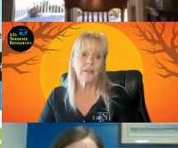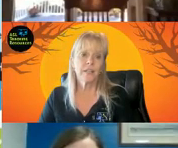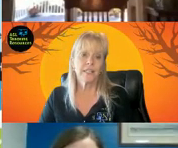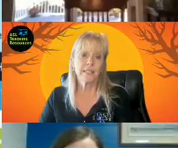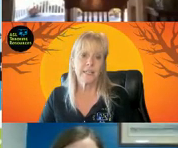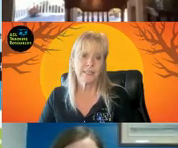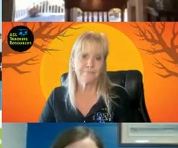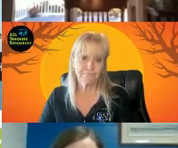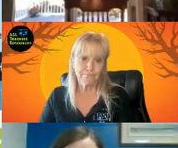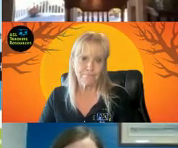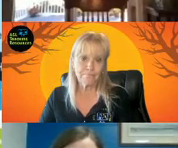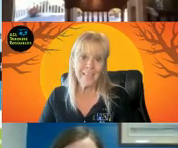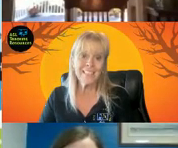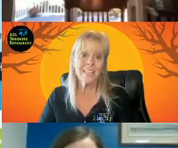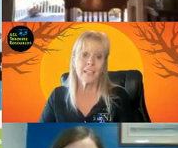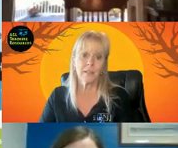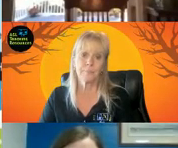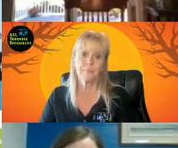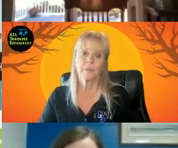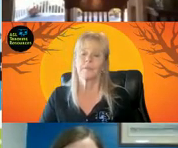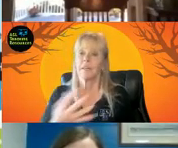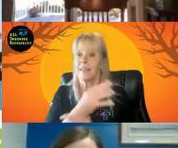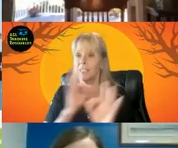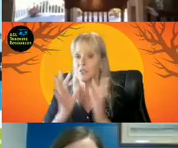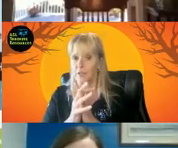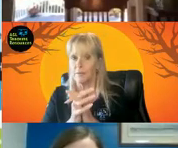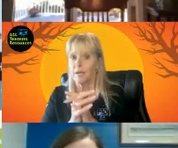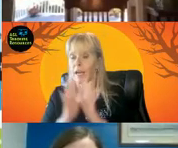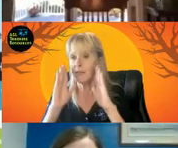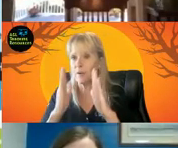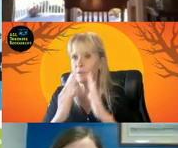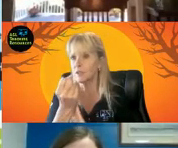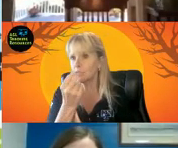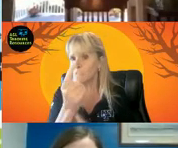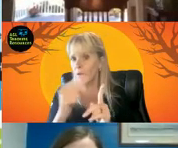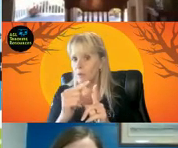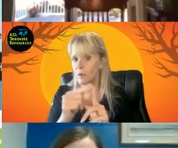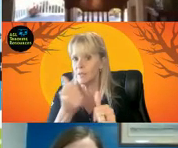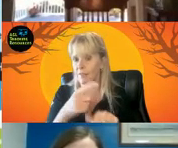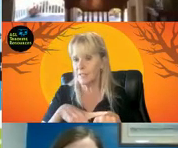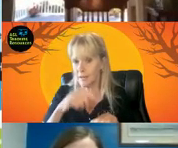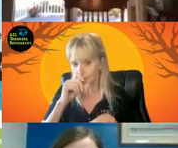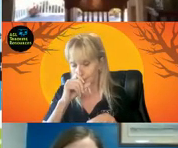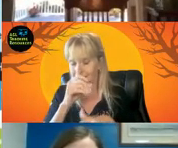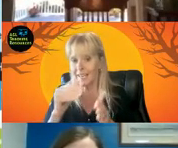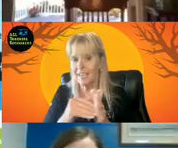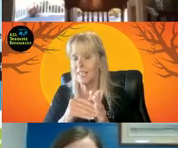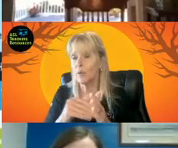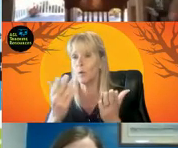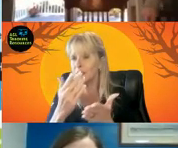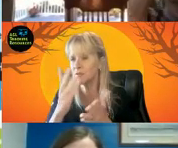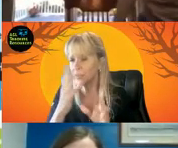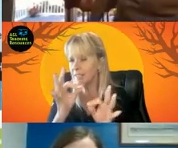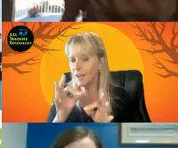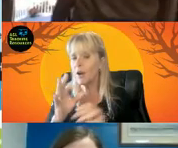Right here is the sign club. That is free, and it focuses on 12 words every time. And